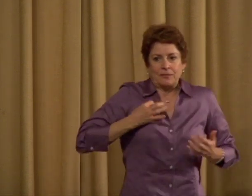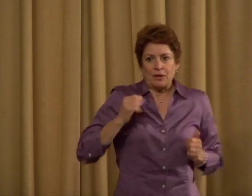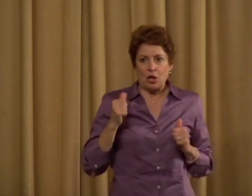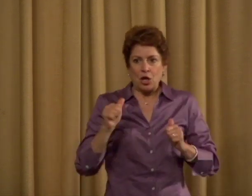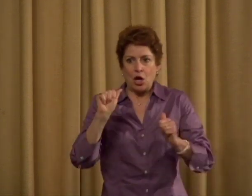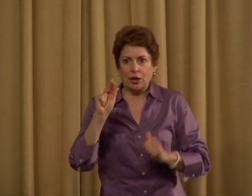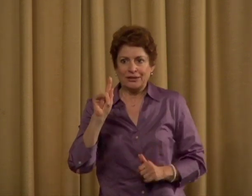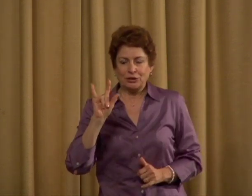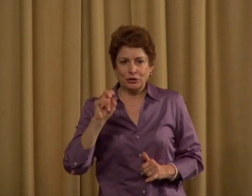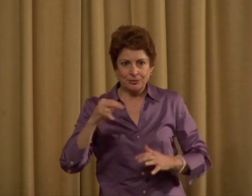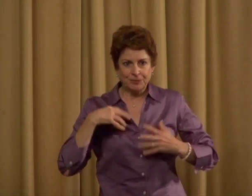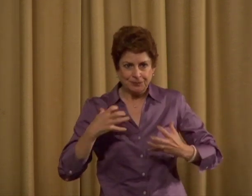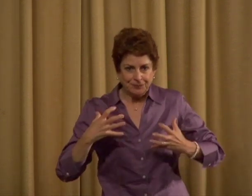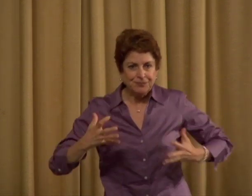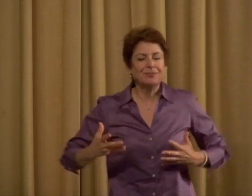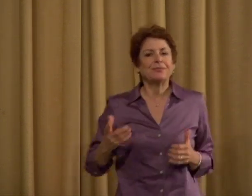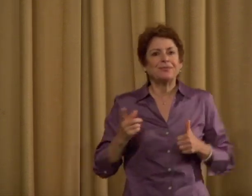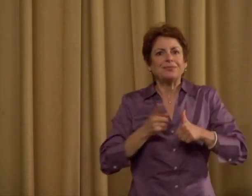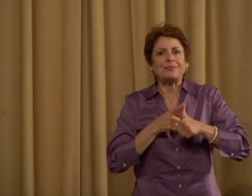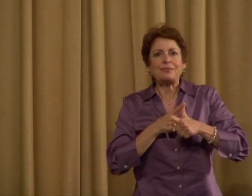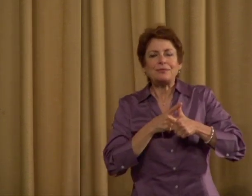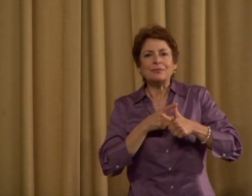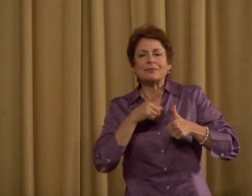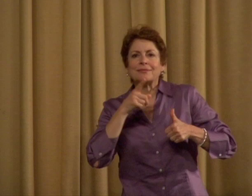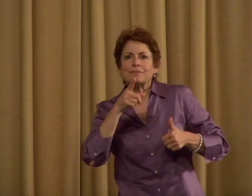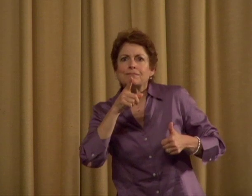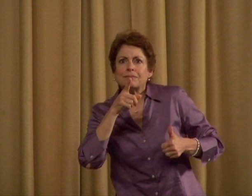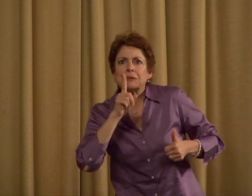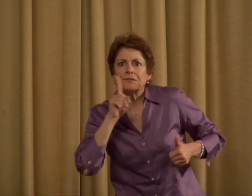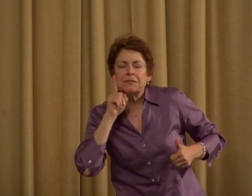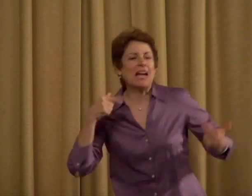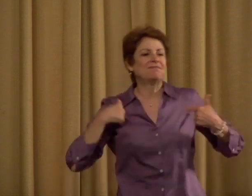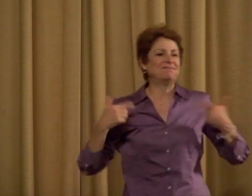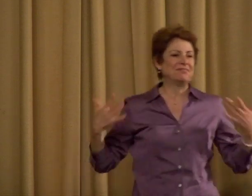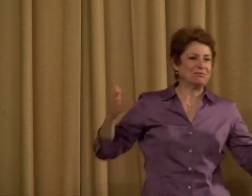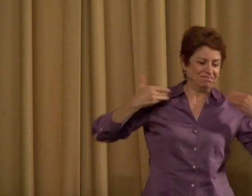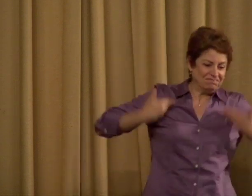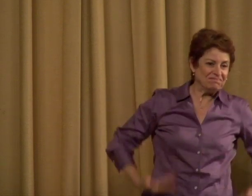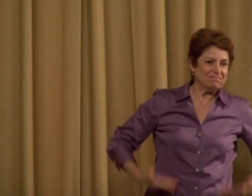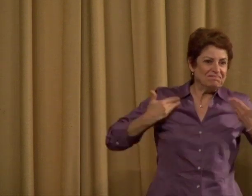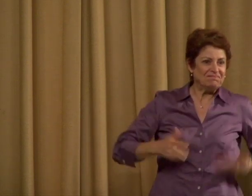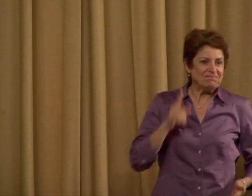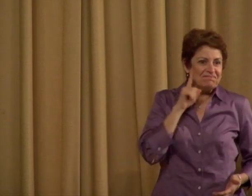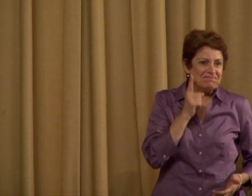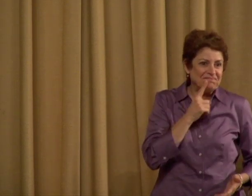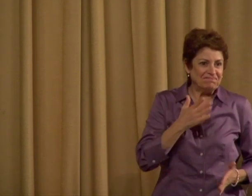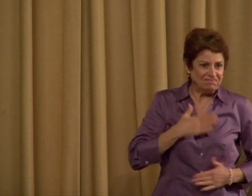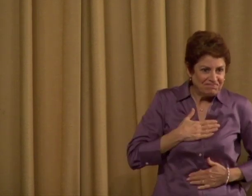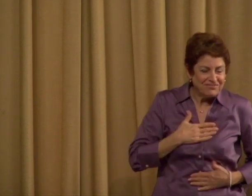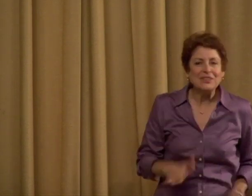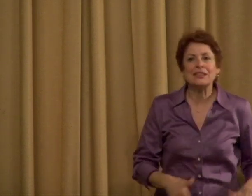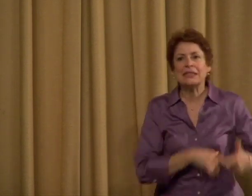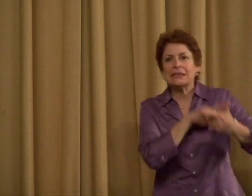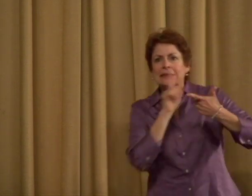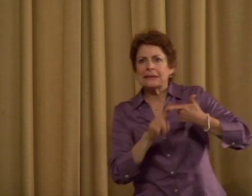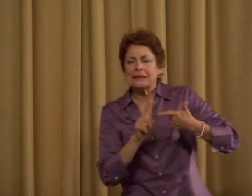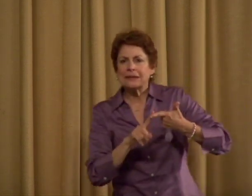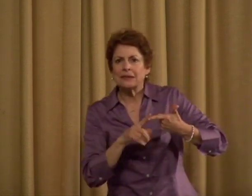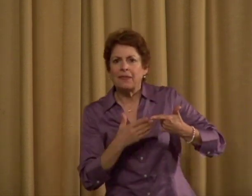very anxious. I wanted to audition for that role. So it's like, okay, there's a deaf character, I'm the person for